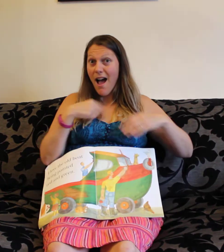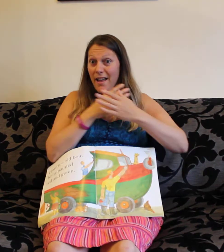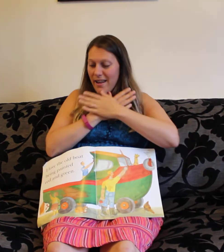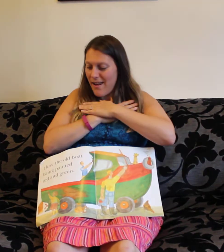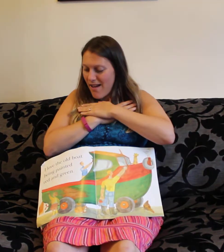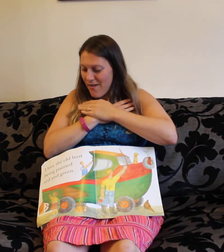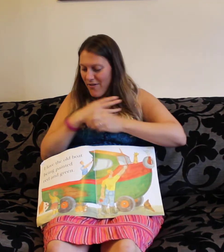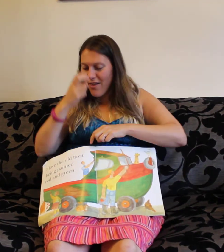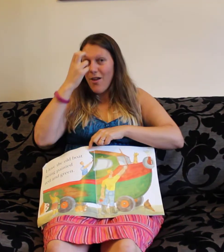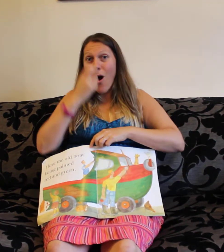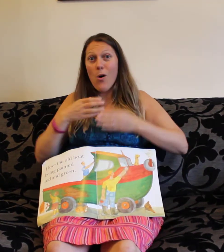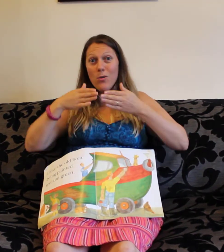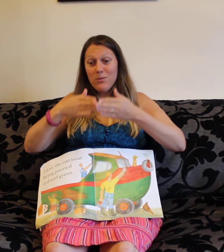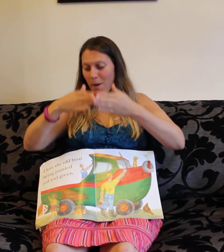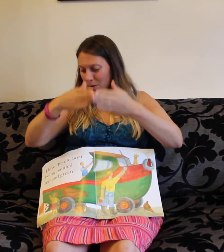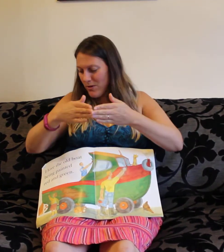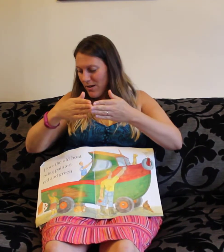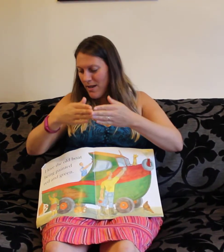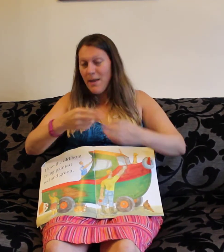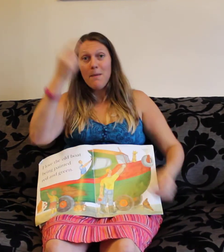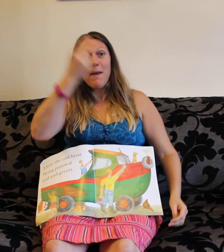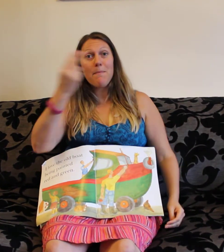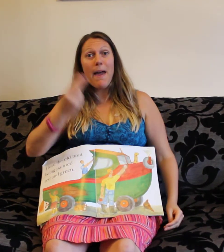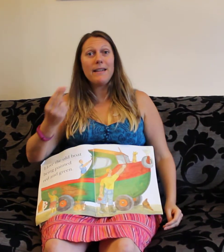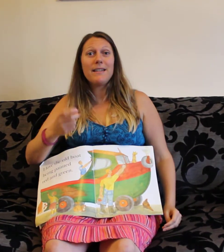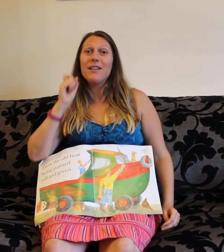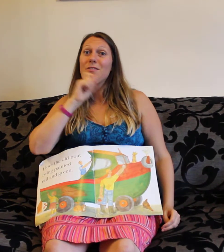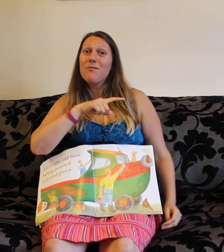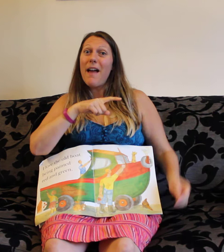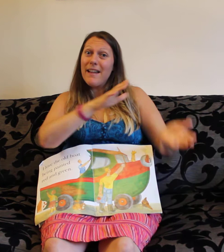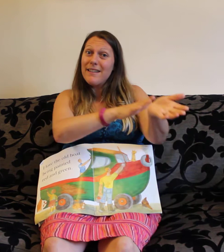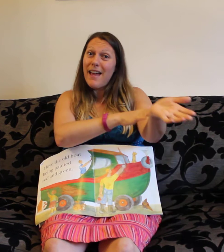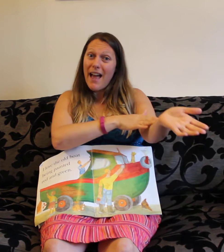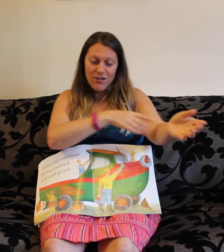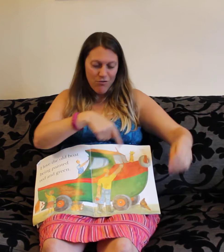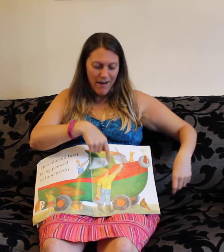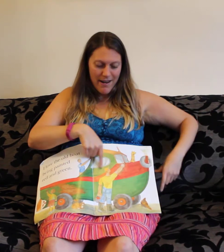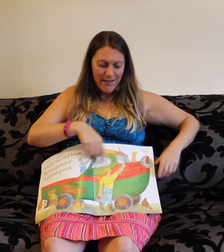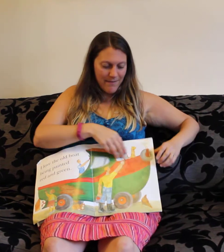I love the old boat being painted red and green.